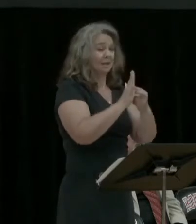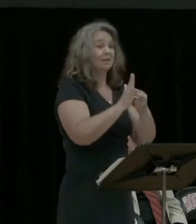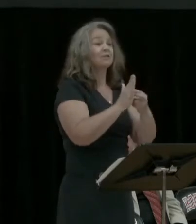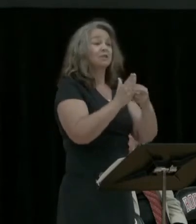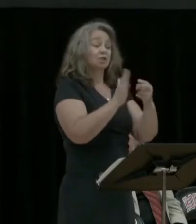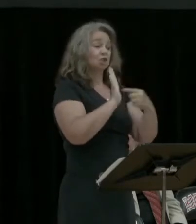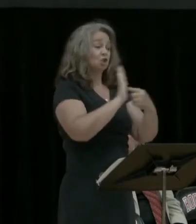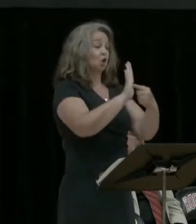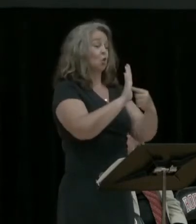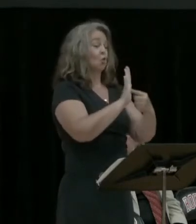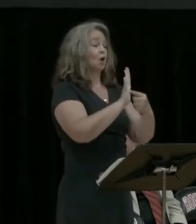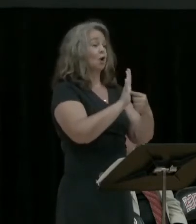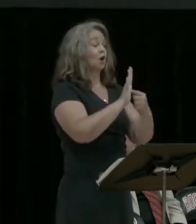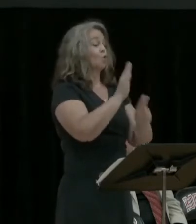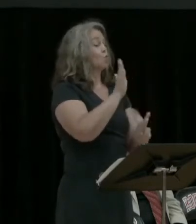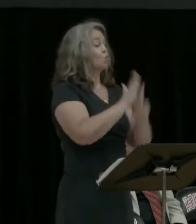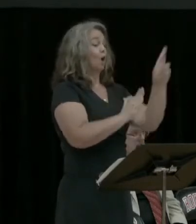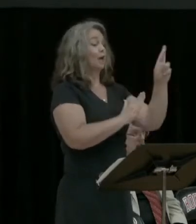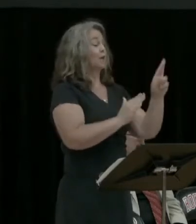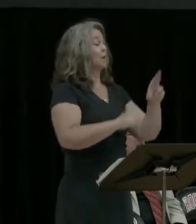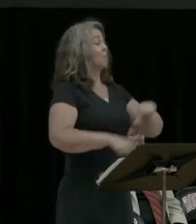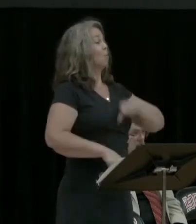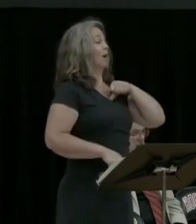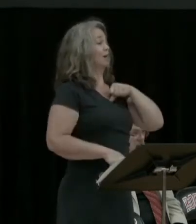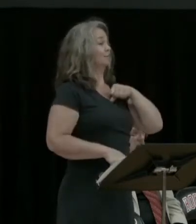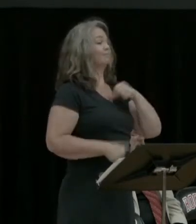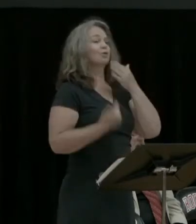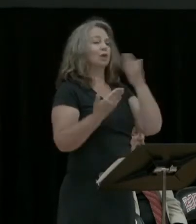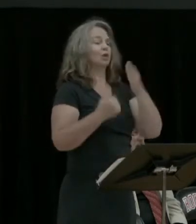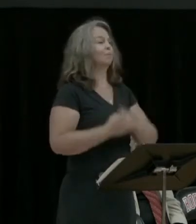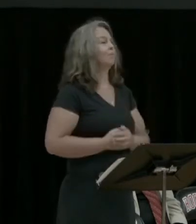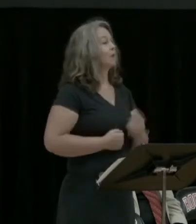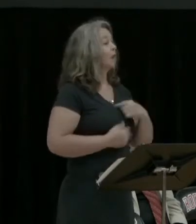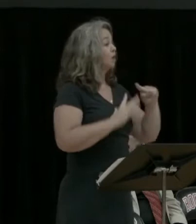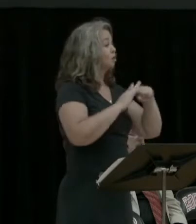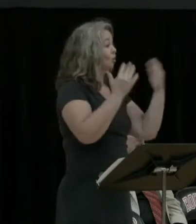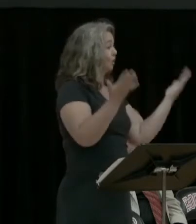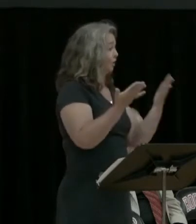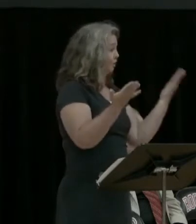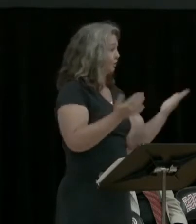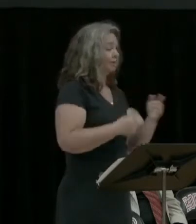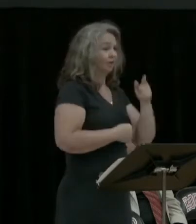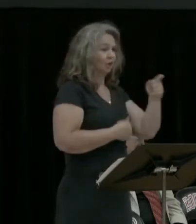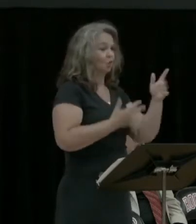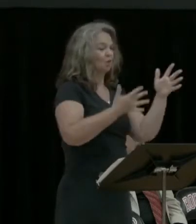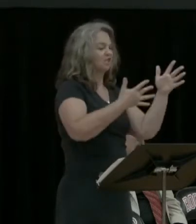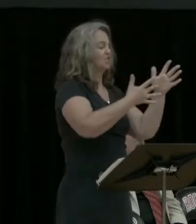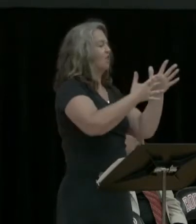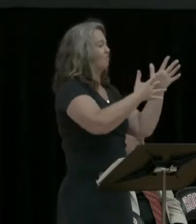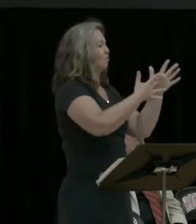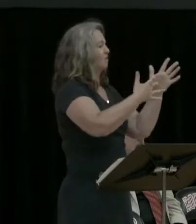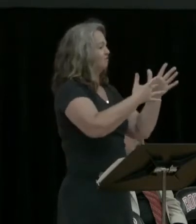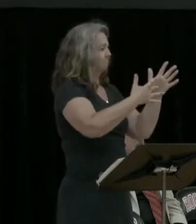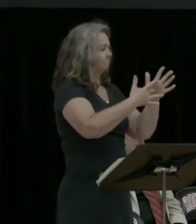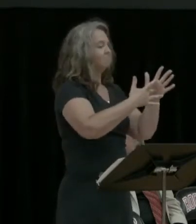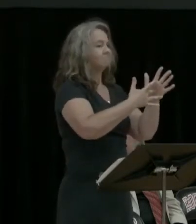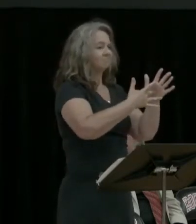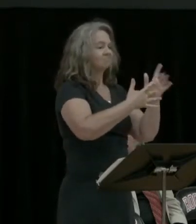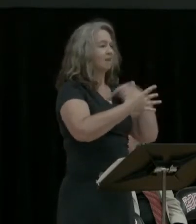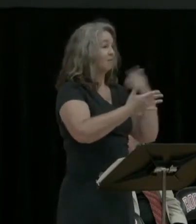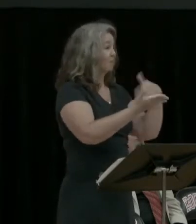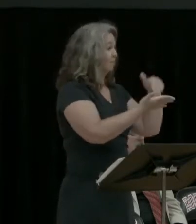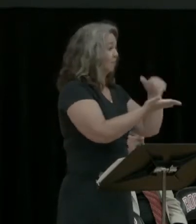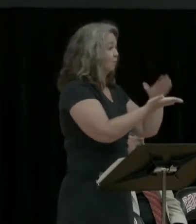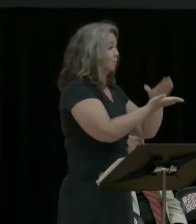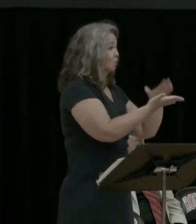pride. So thank you. When I started at JM, you guys were sophomores. I've been a middle